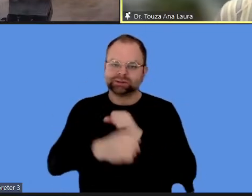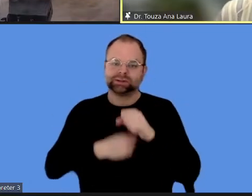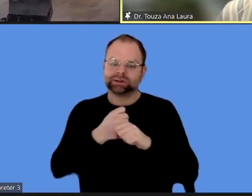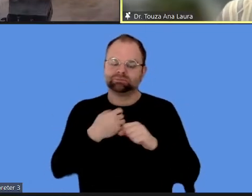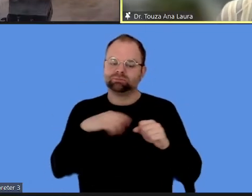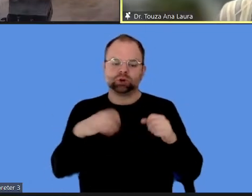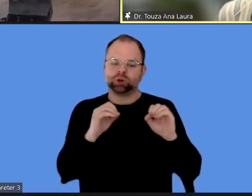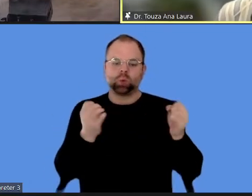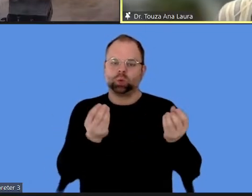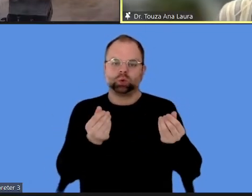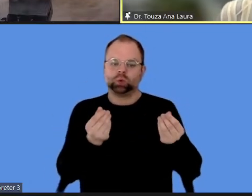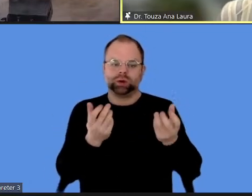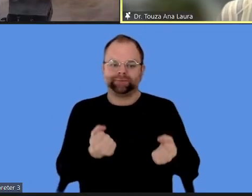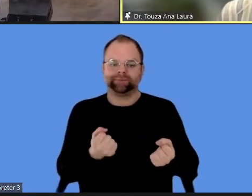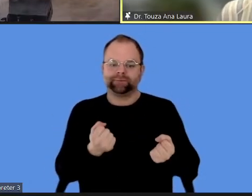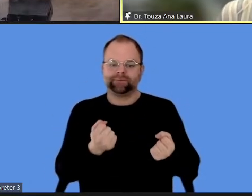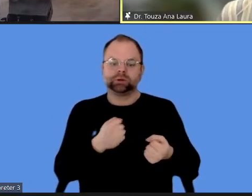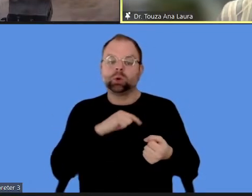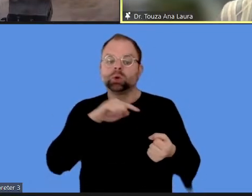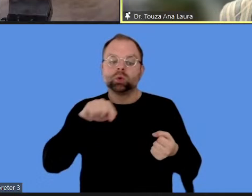funding. We're working together